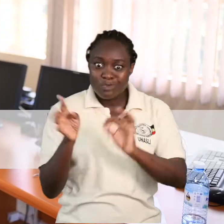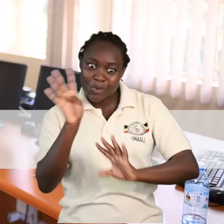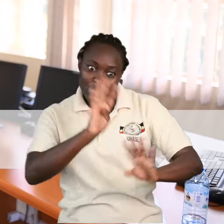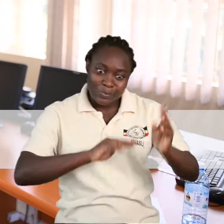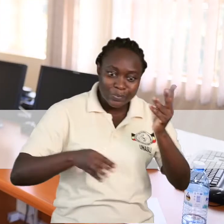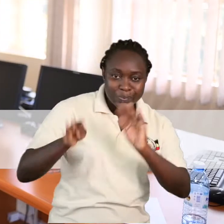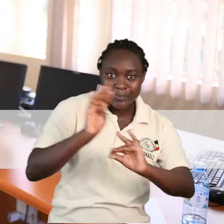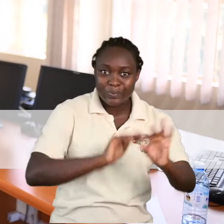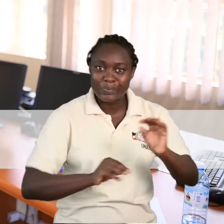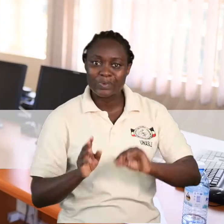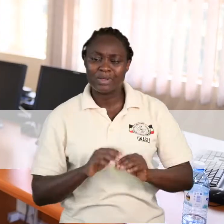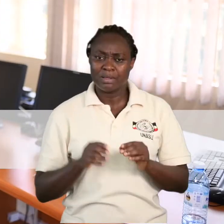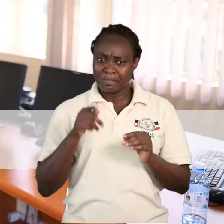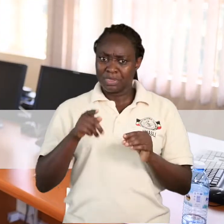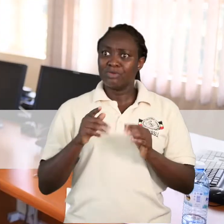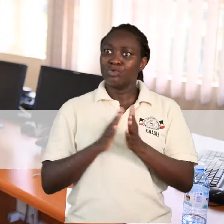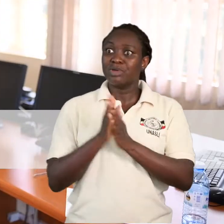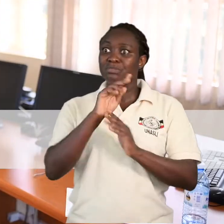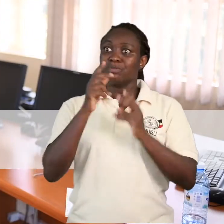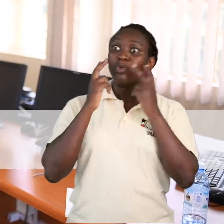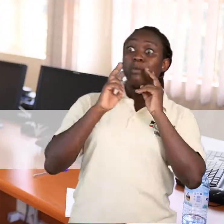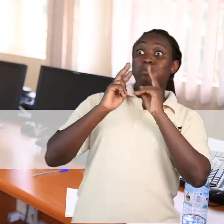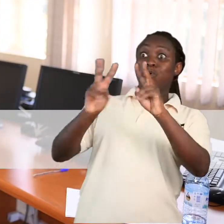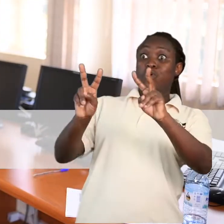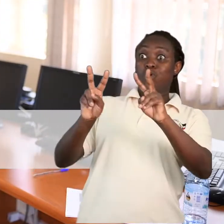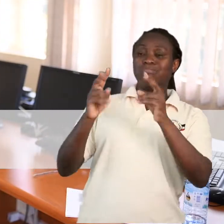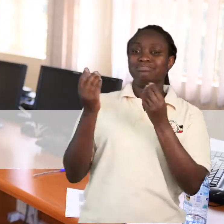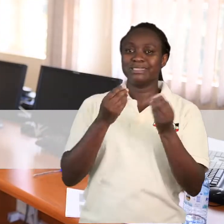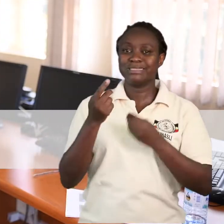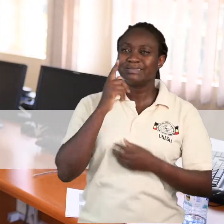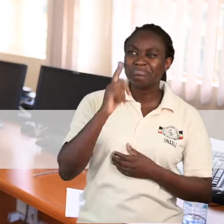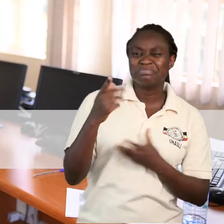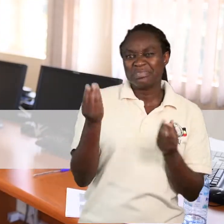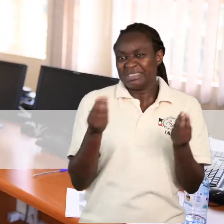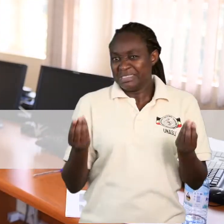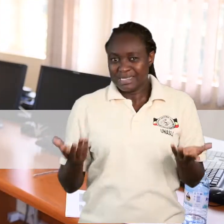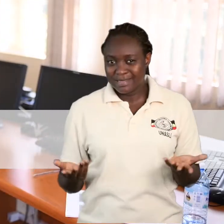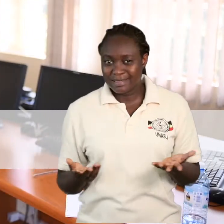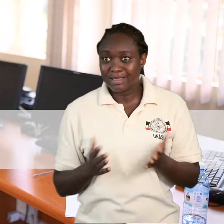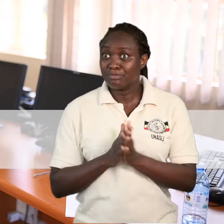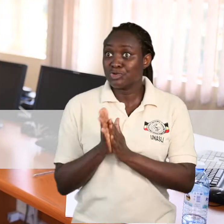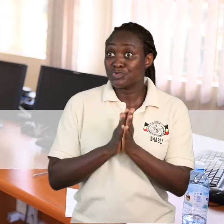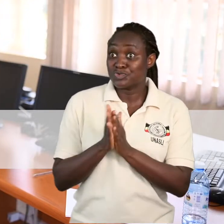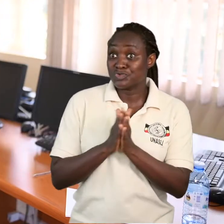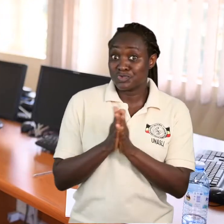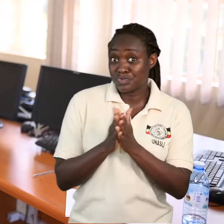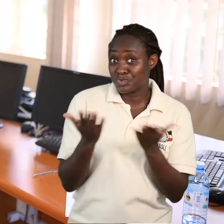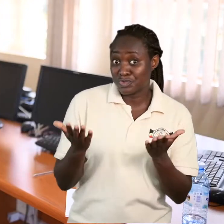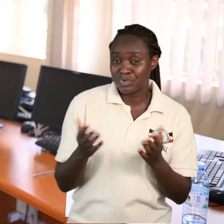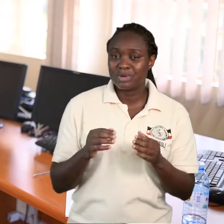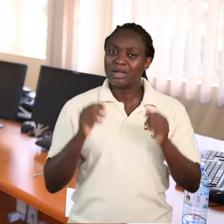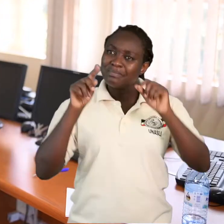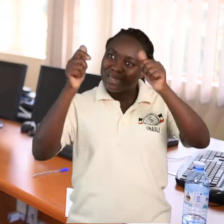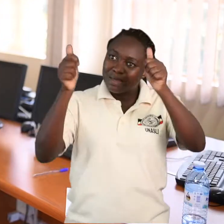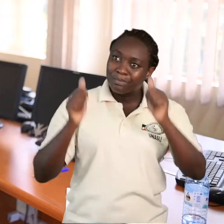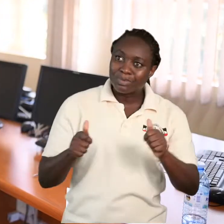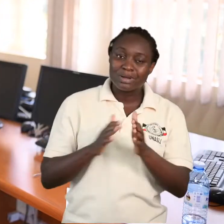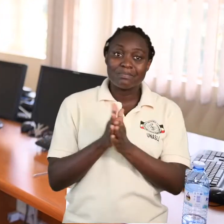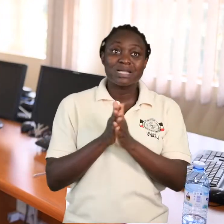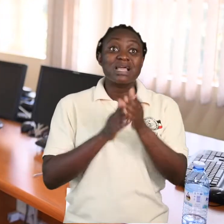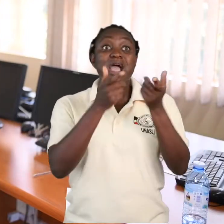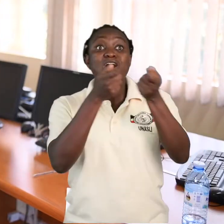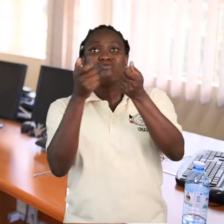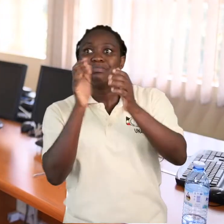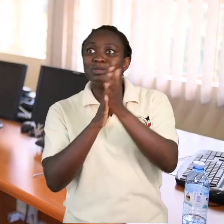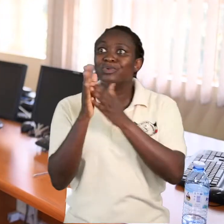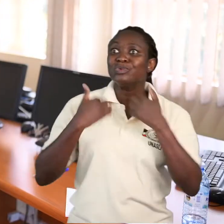which is going to catch the eye. If I say catch the eye, meaning the poster which is going to attract.